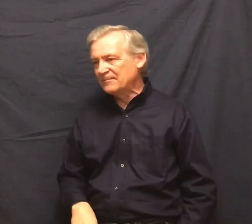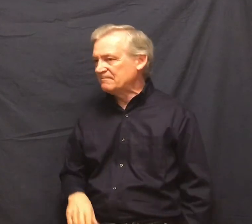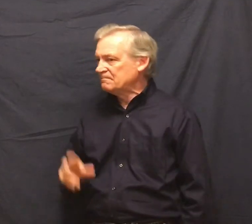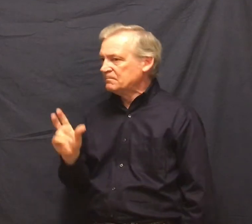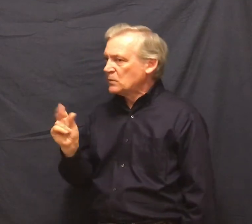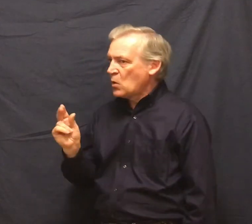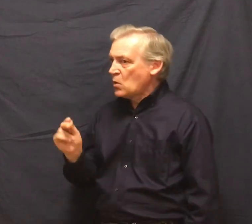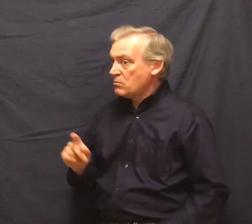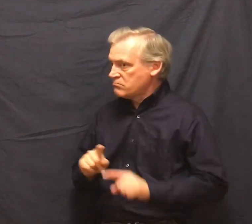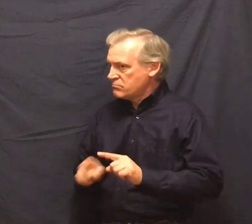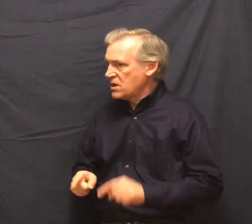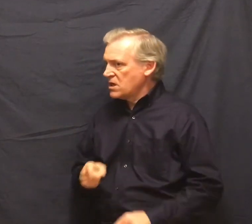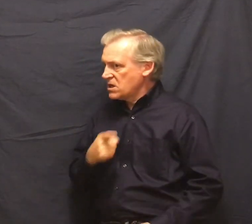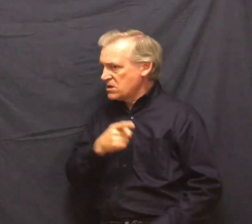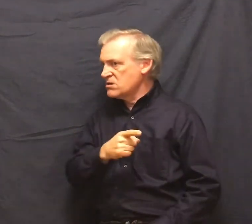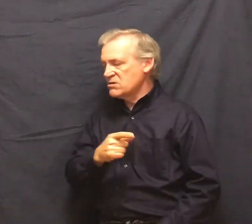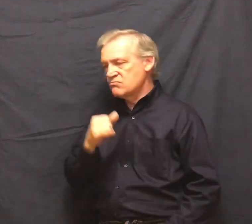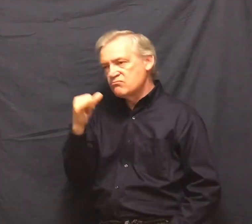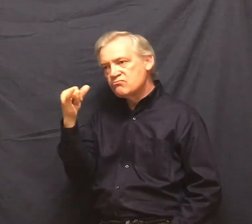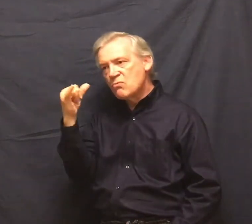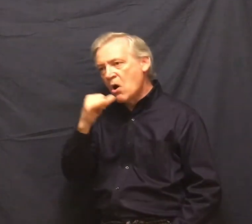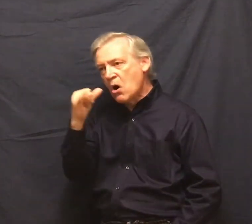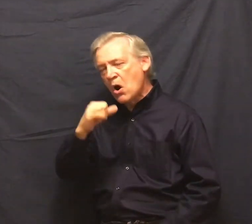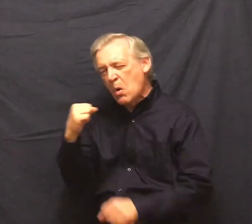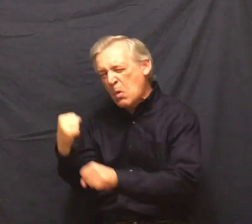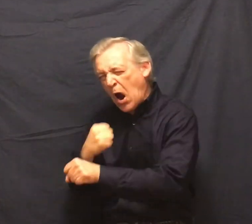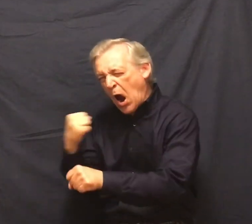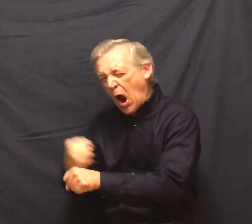he's sure a heck of a good worker. Strong as a bull."